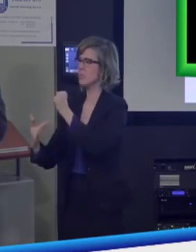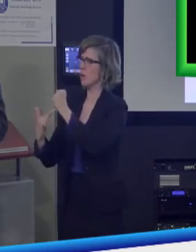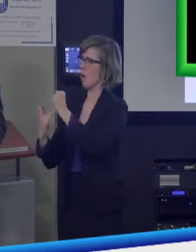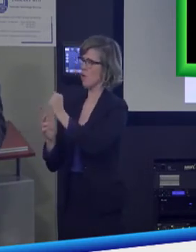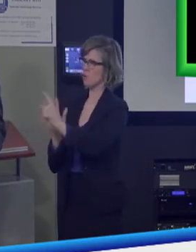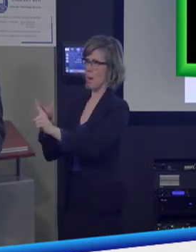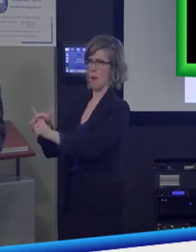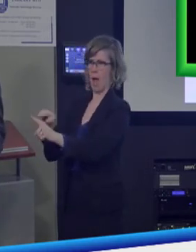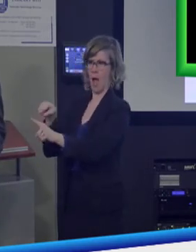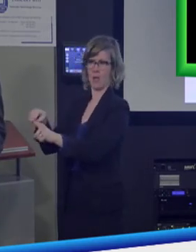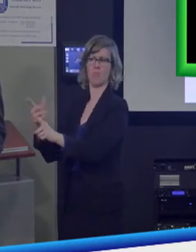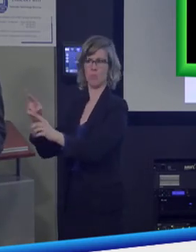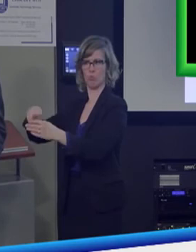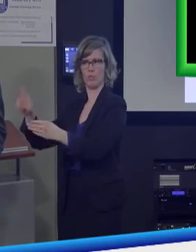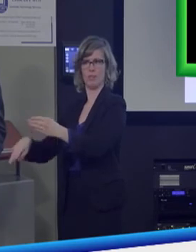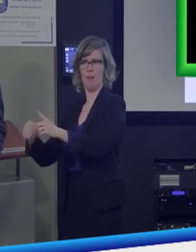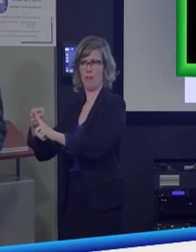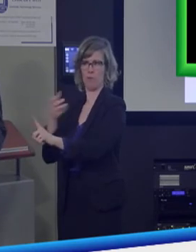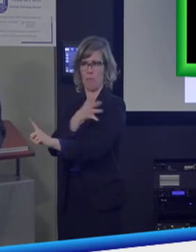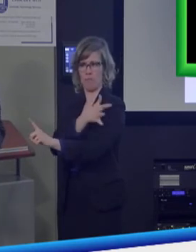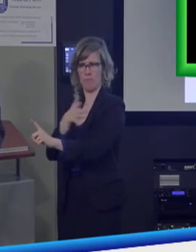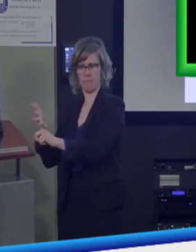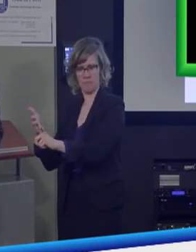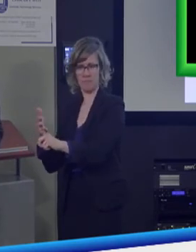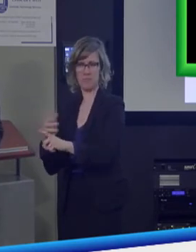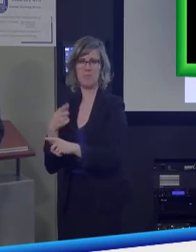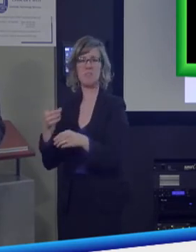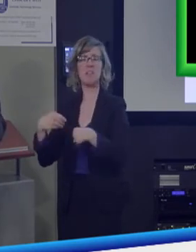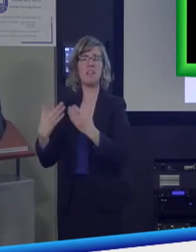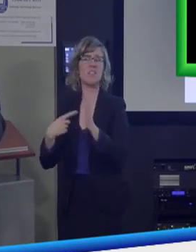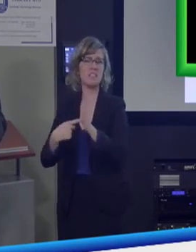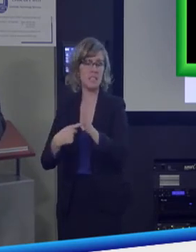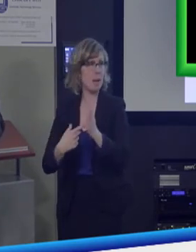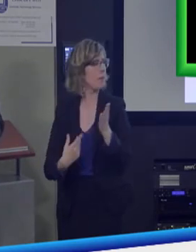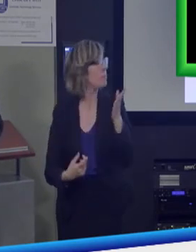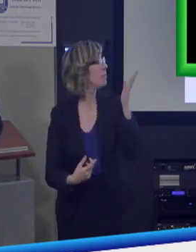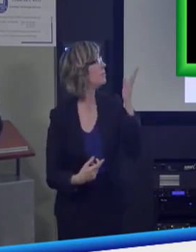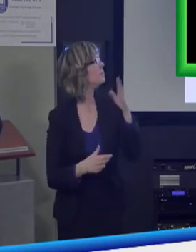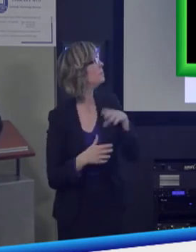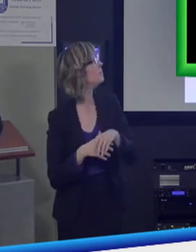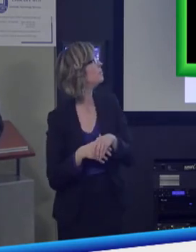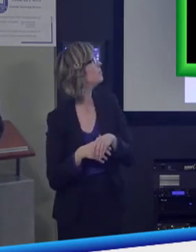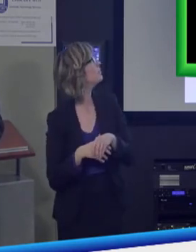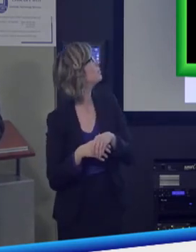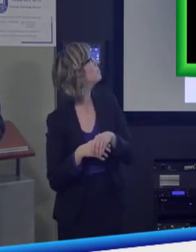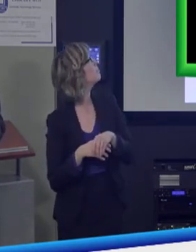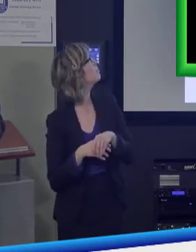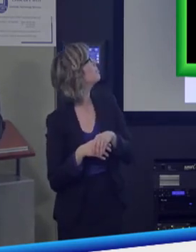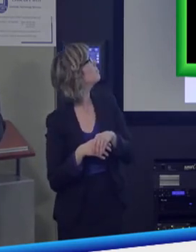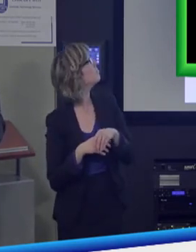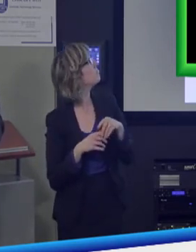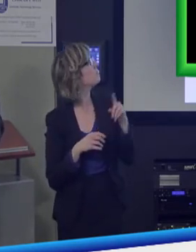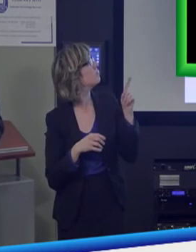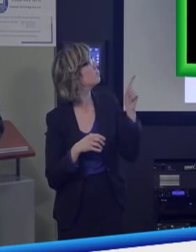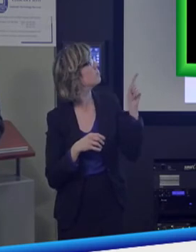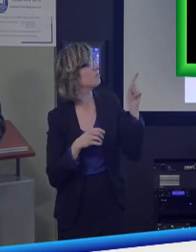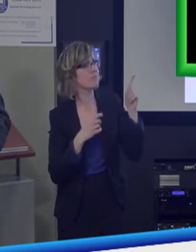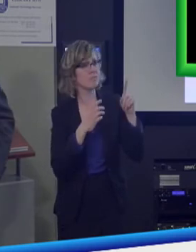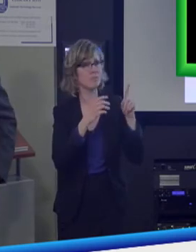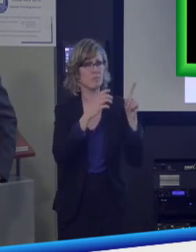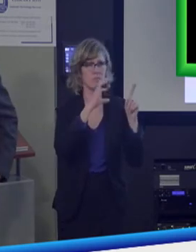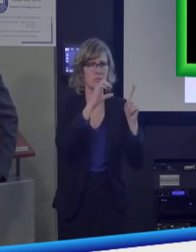application comes out of the whole thing. And the example he gives is people working in condensed matter physics who are doing very basic